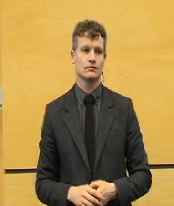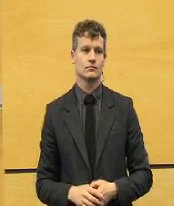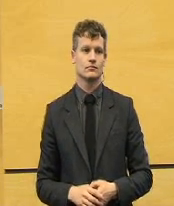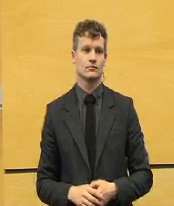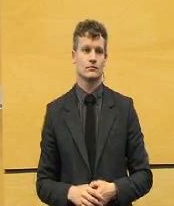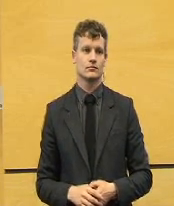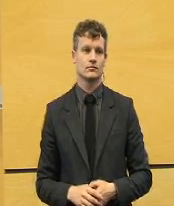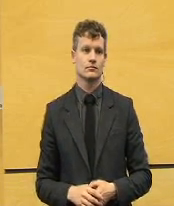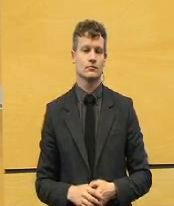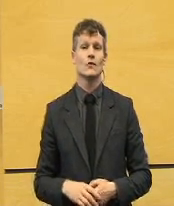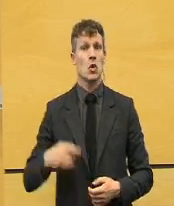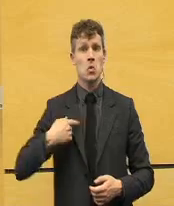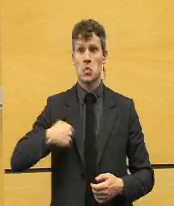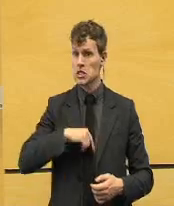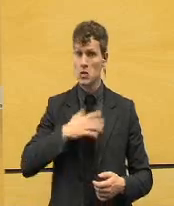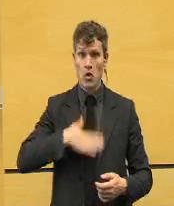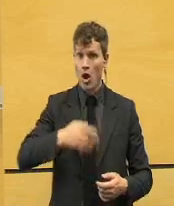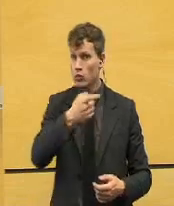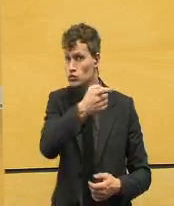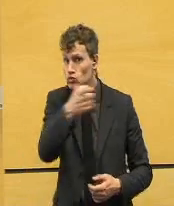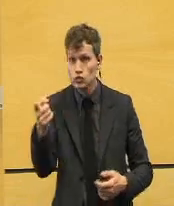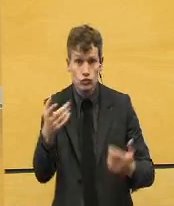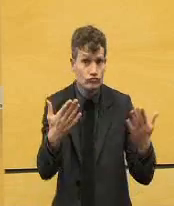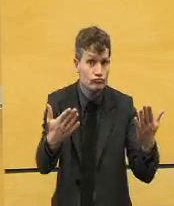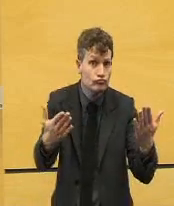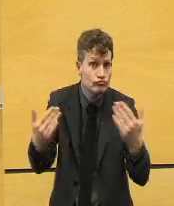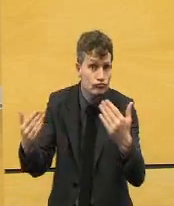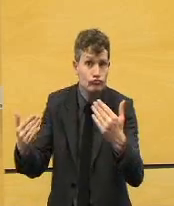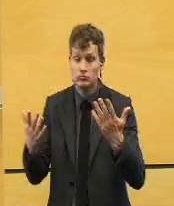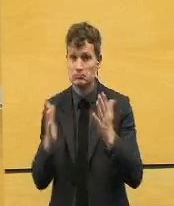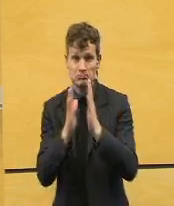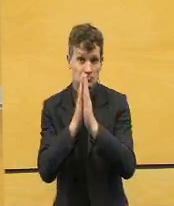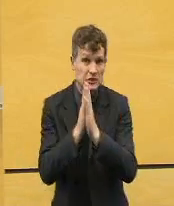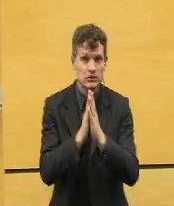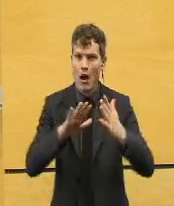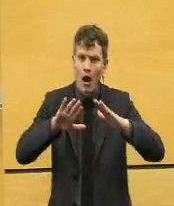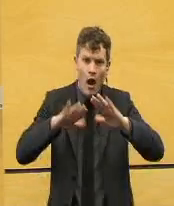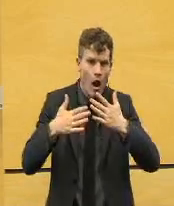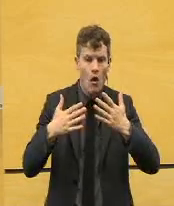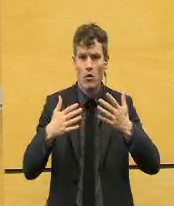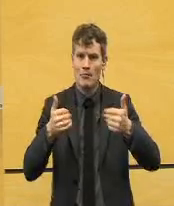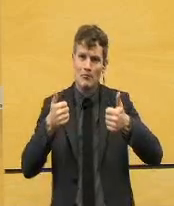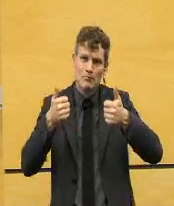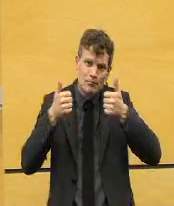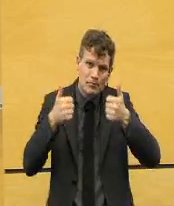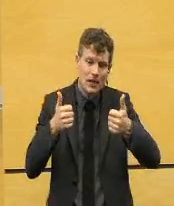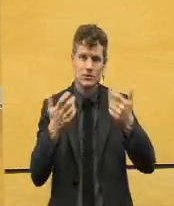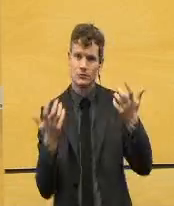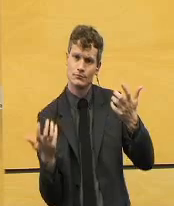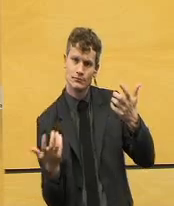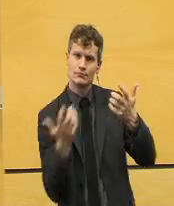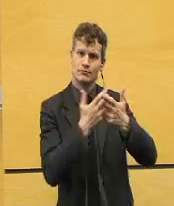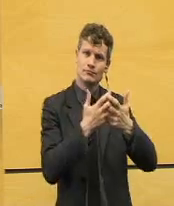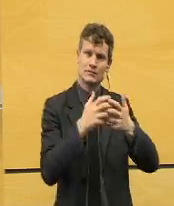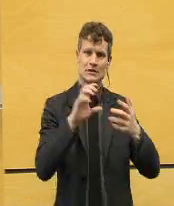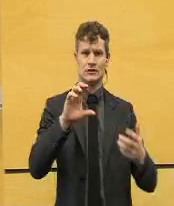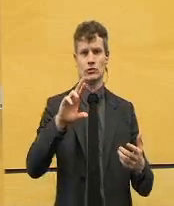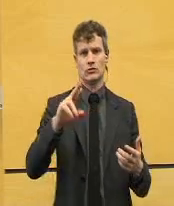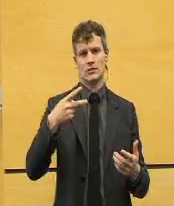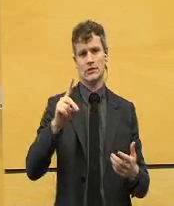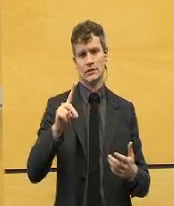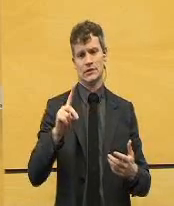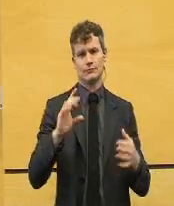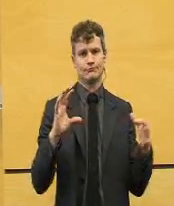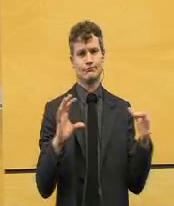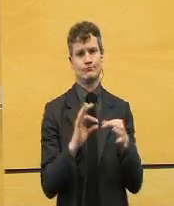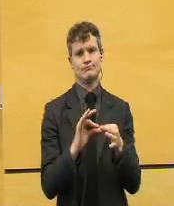to further improve our implementation in line with the CRPD. Thank